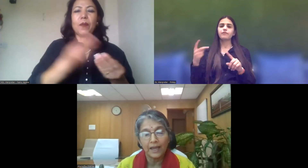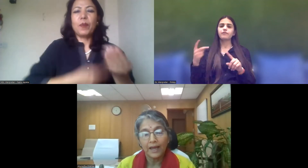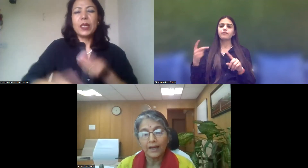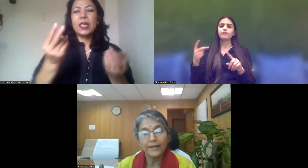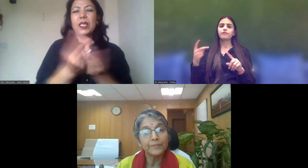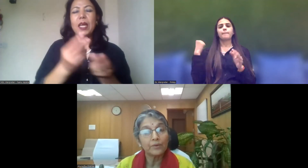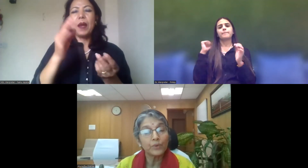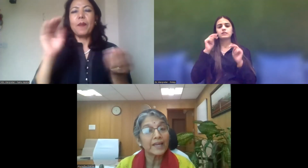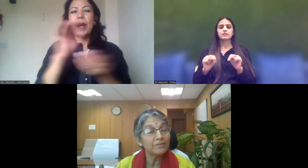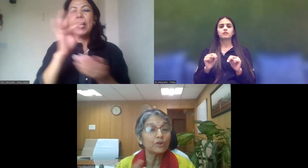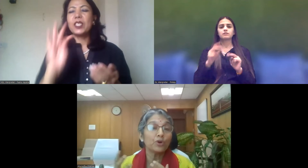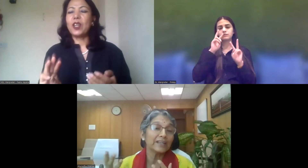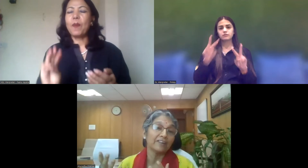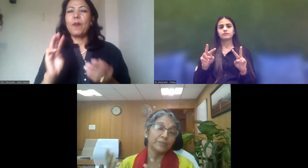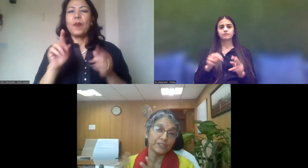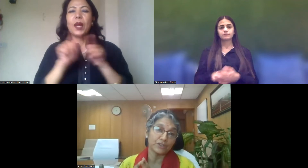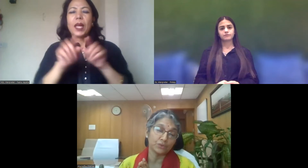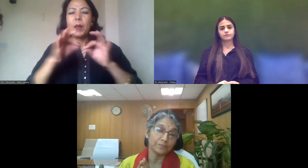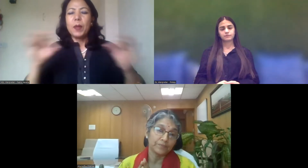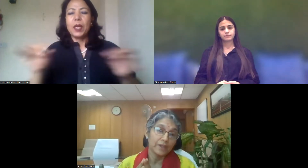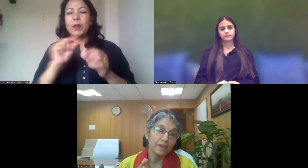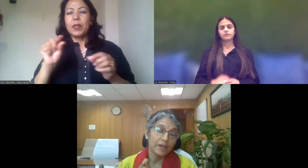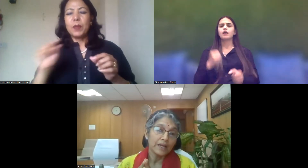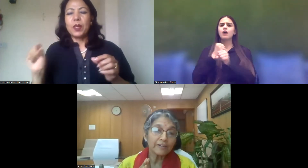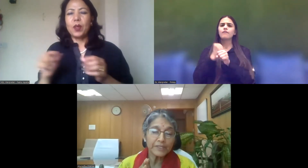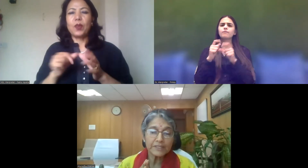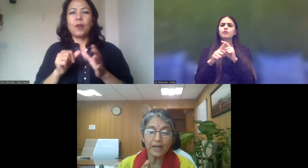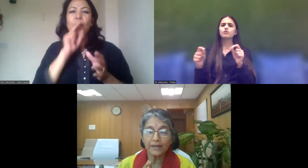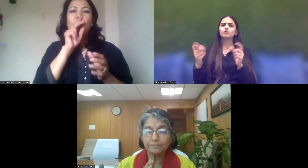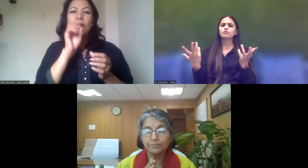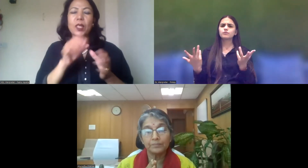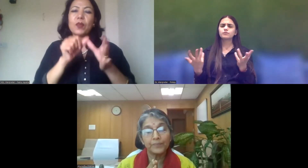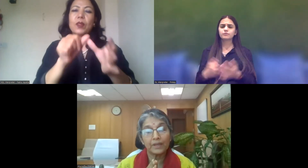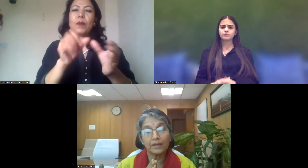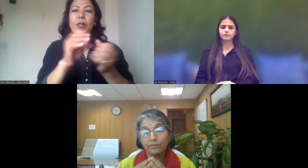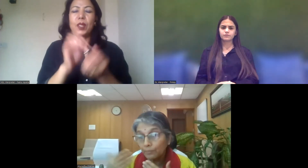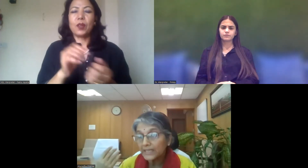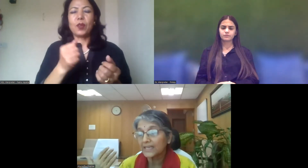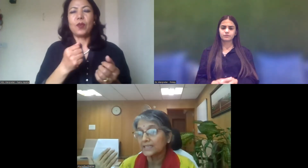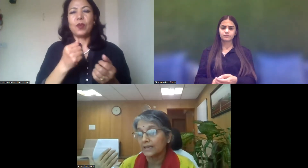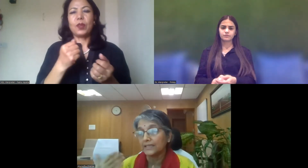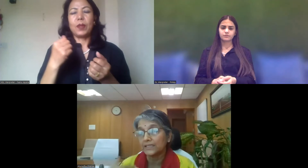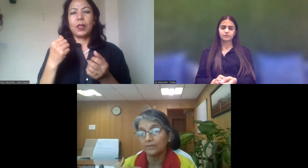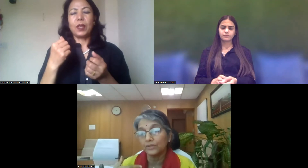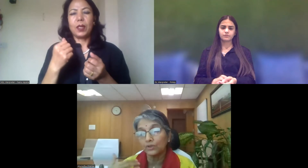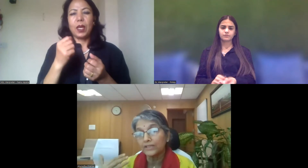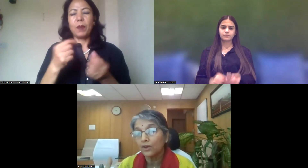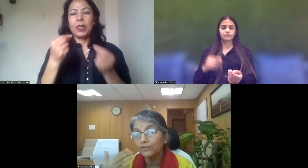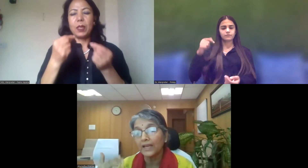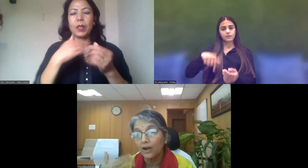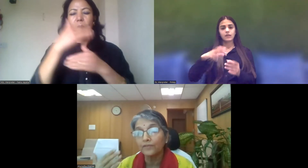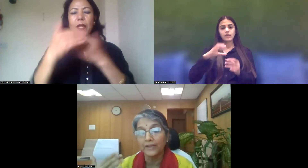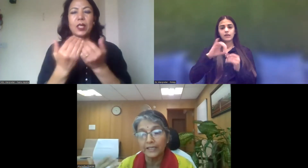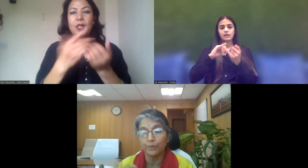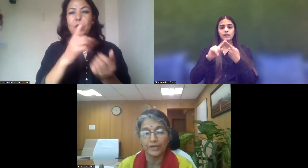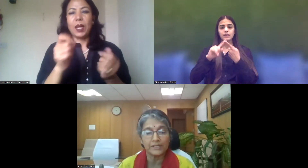address. What more can governments do? Governments, from these case studies, there are